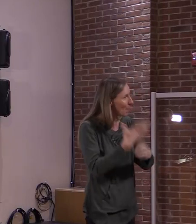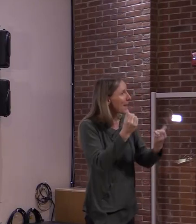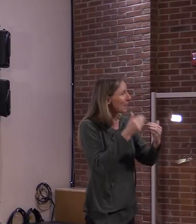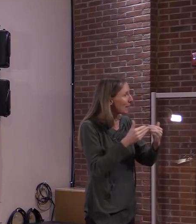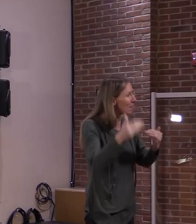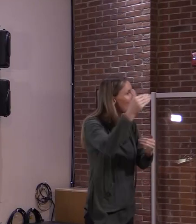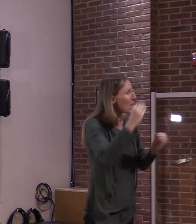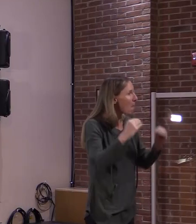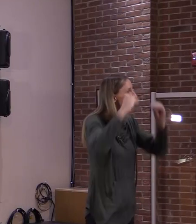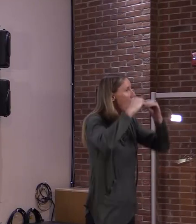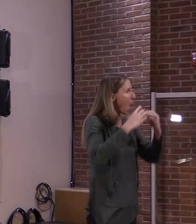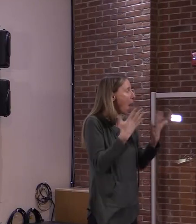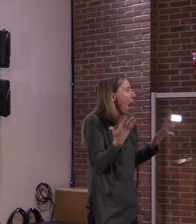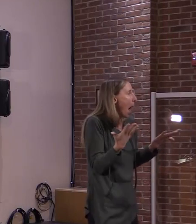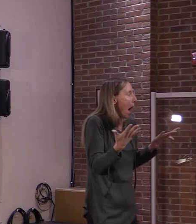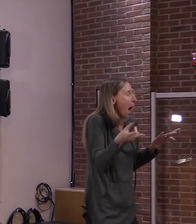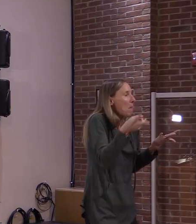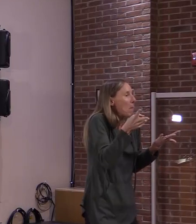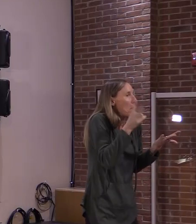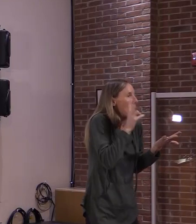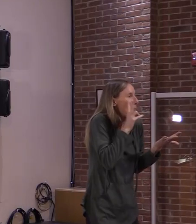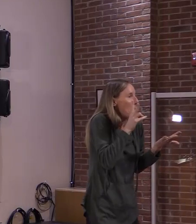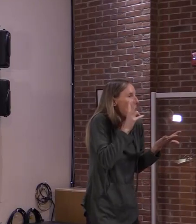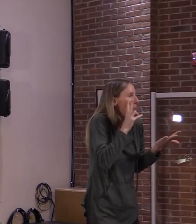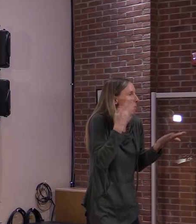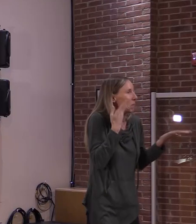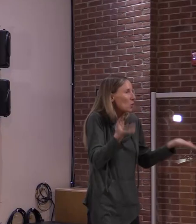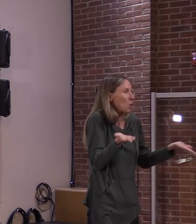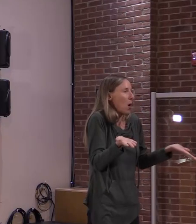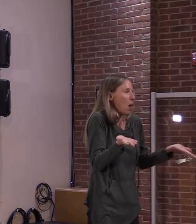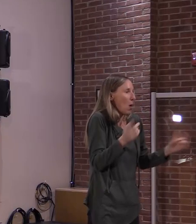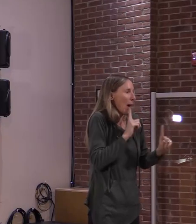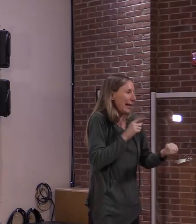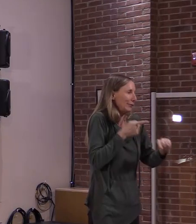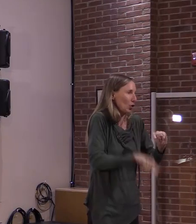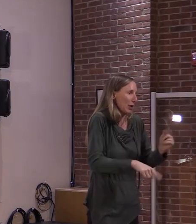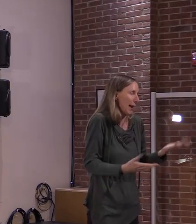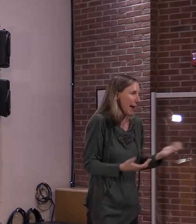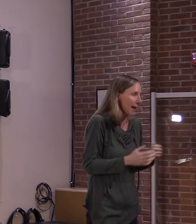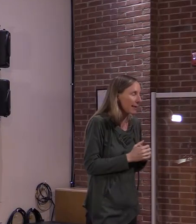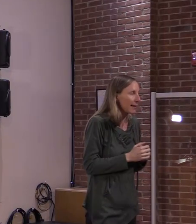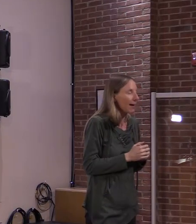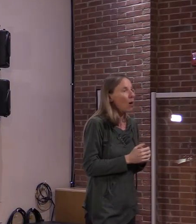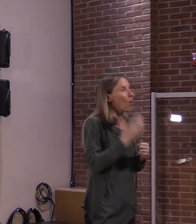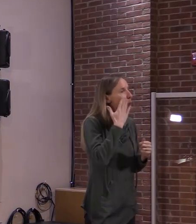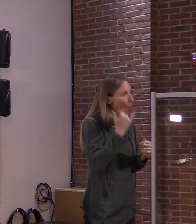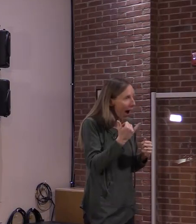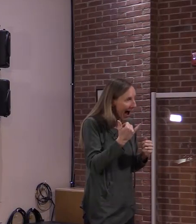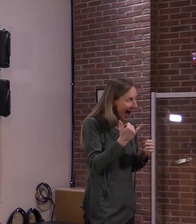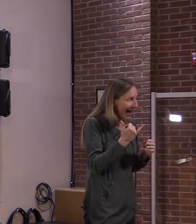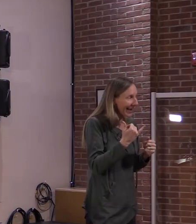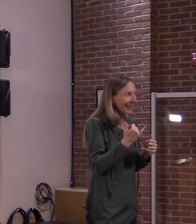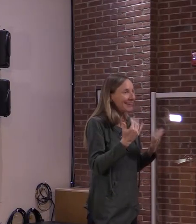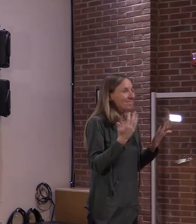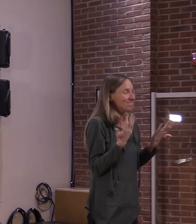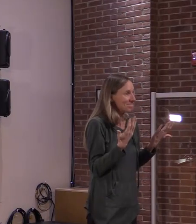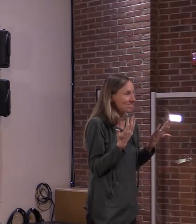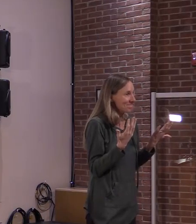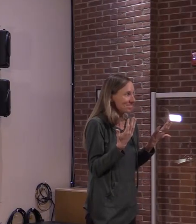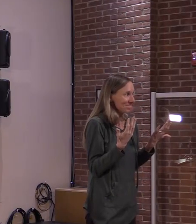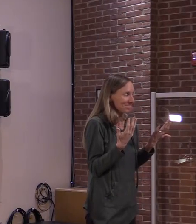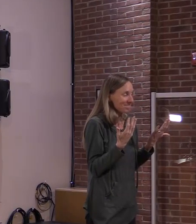beyond that. But that's where we'll really be looking at this additional data, because that obviously impacts whether we'll